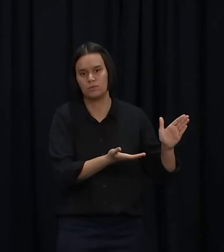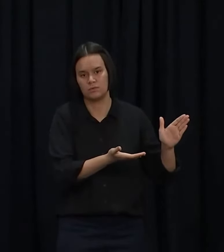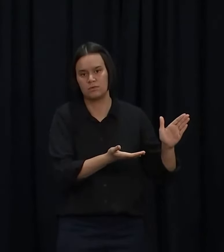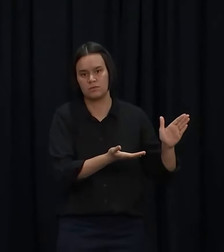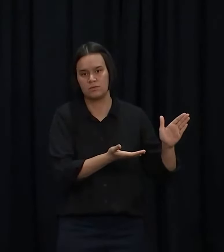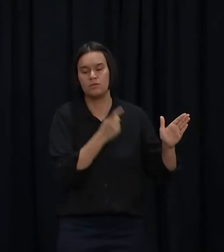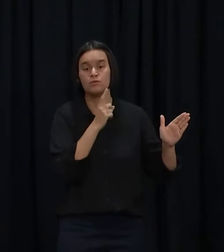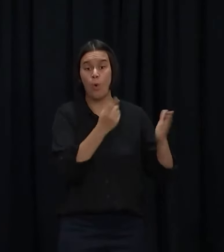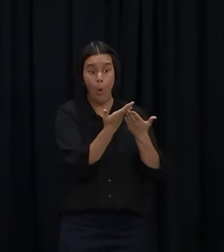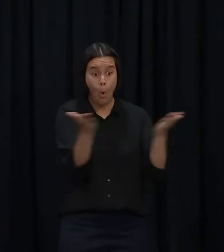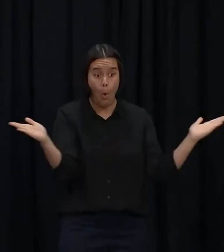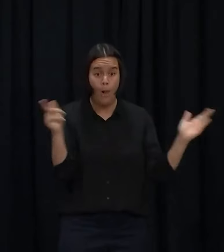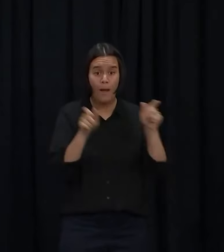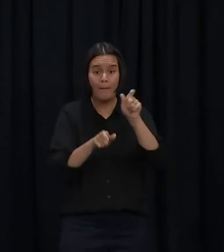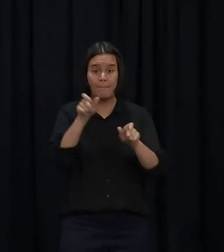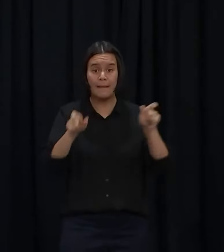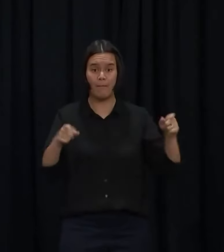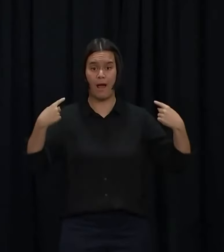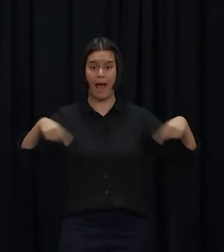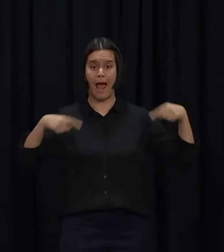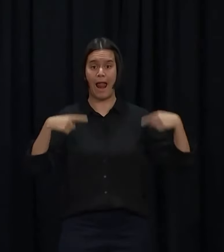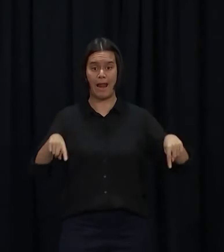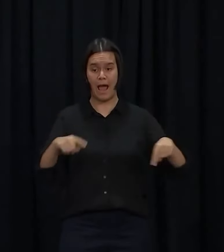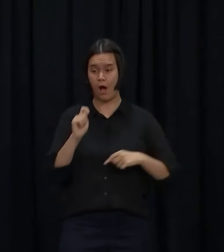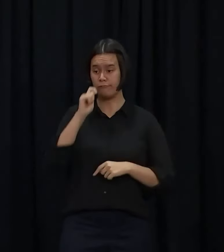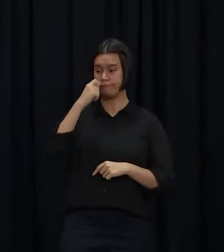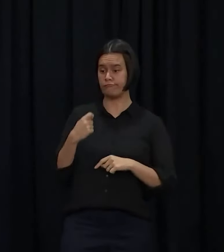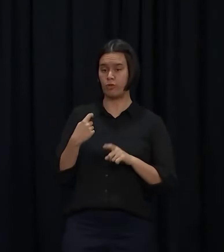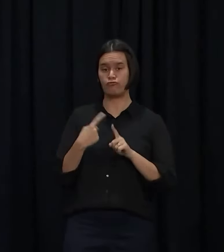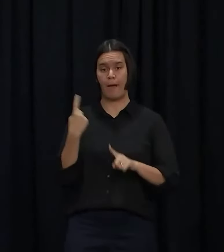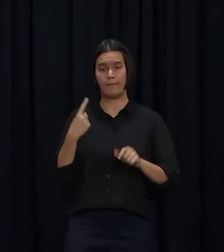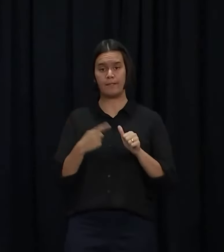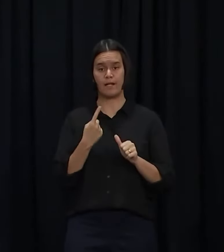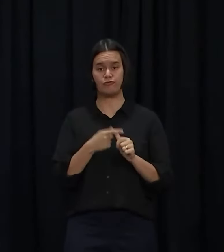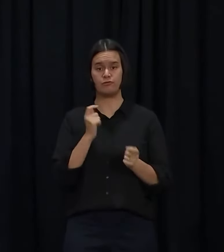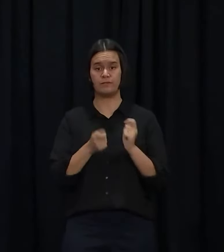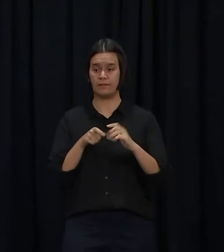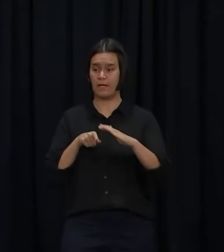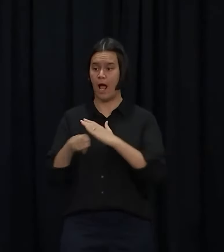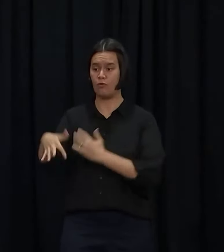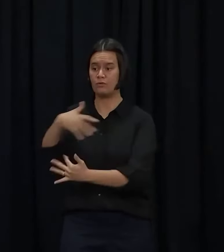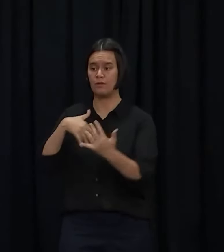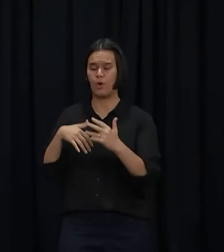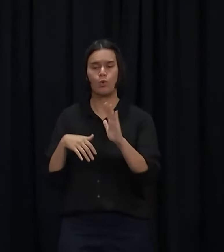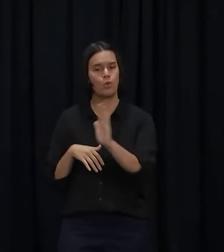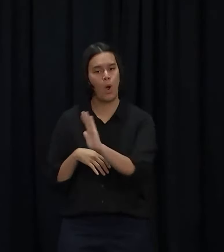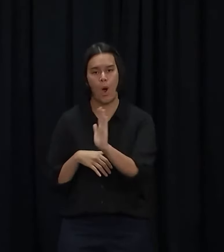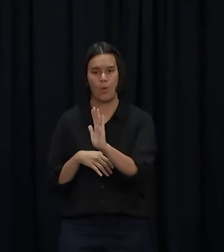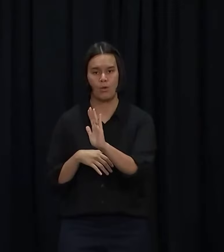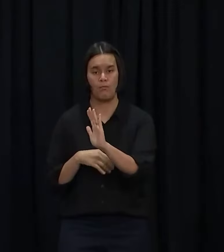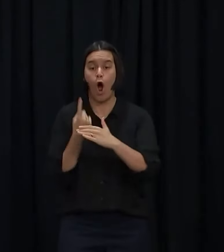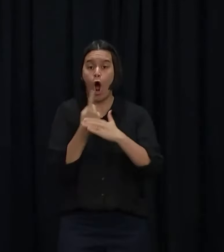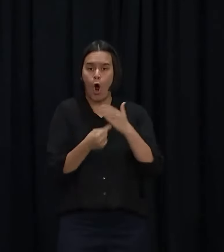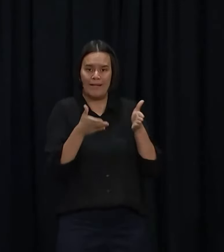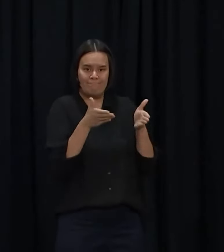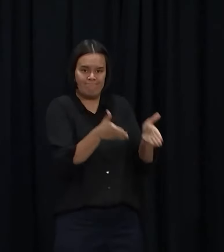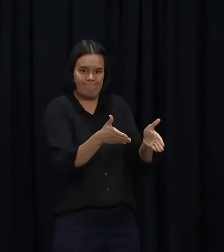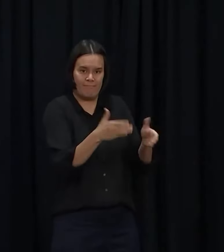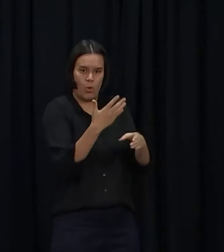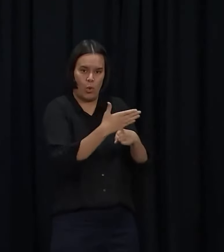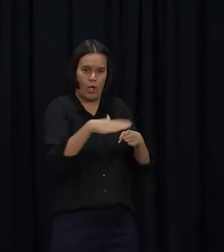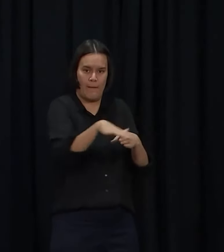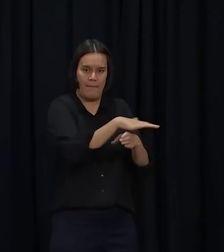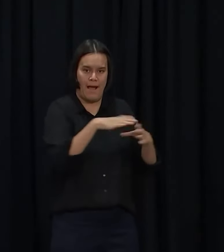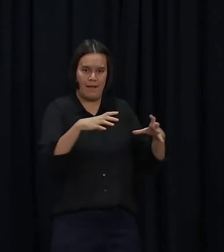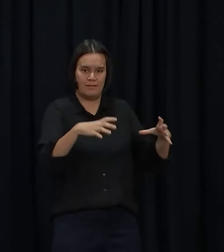we're honing in on that group, to allow a way to test but still be in the workforce. It does, though, come with